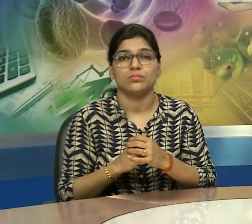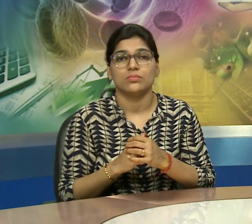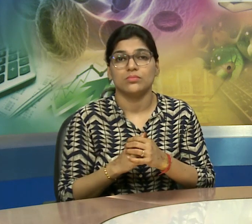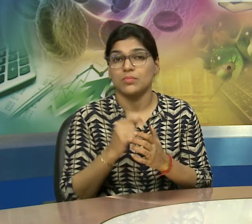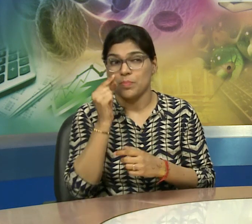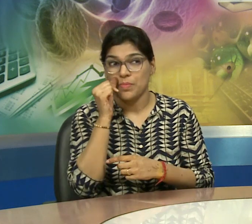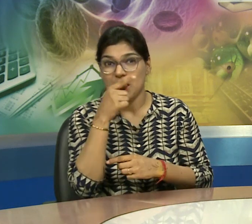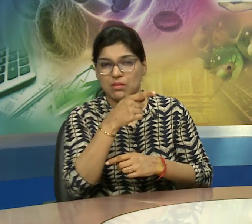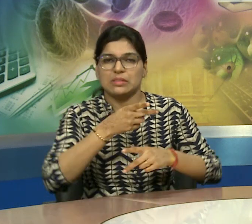Fourth,